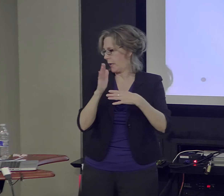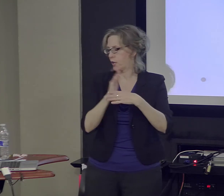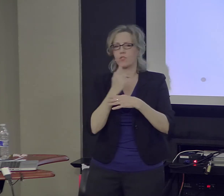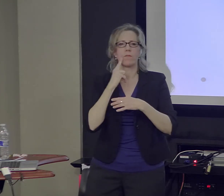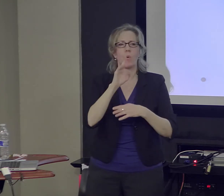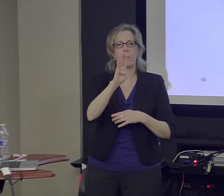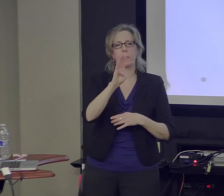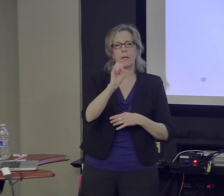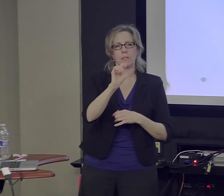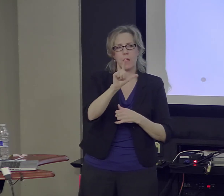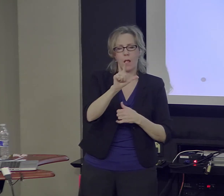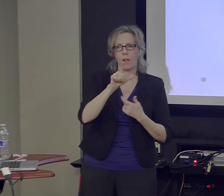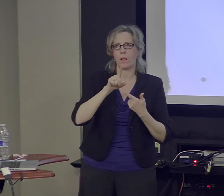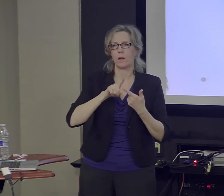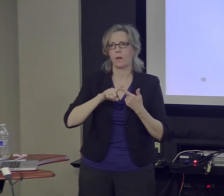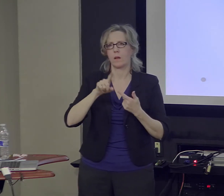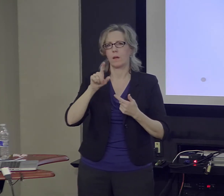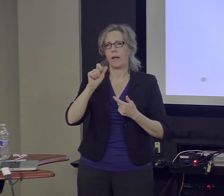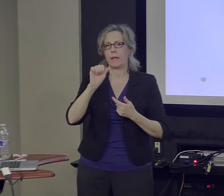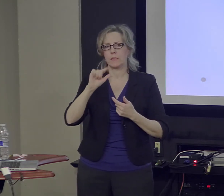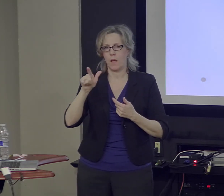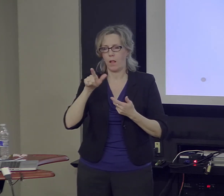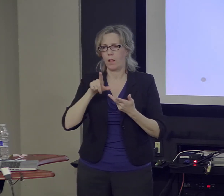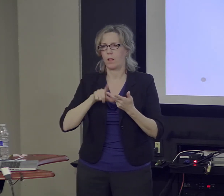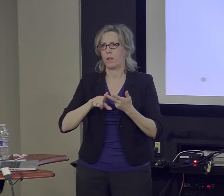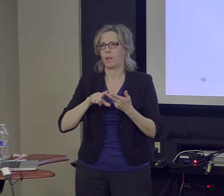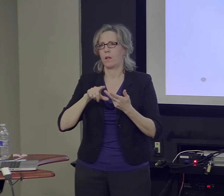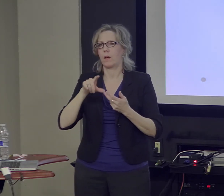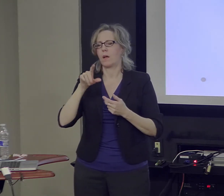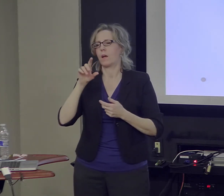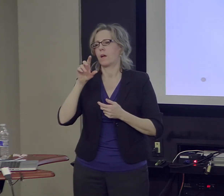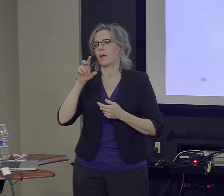And the percentage of gestures ranged for BSL, ASL,